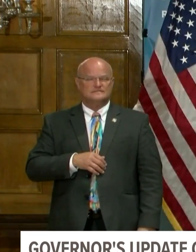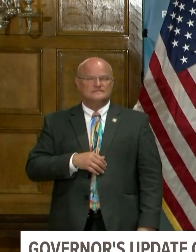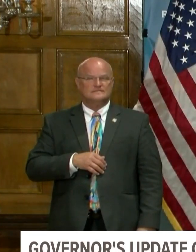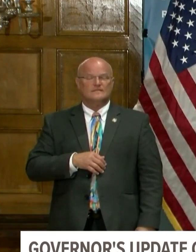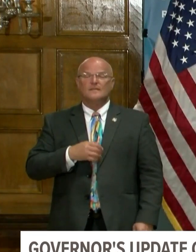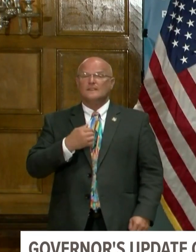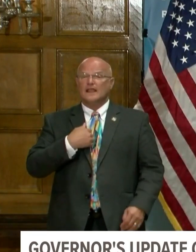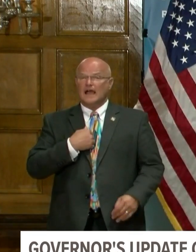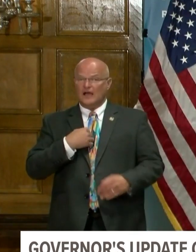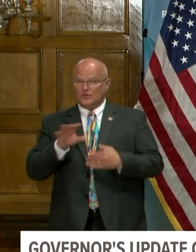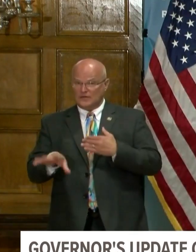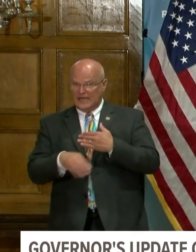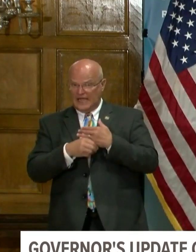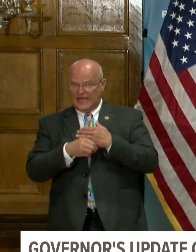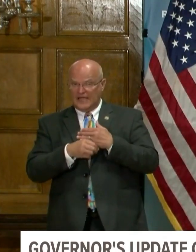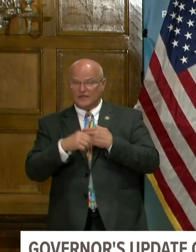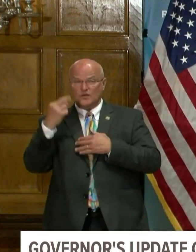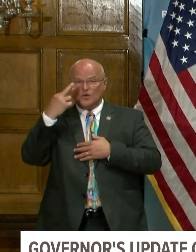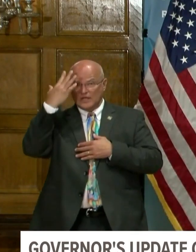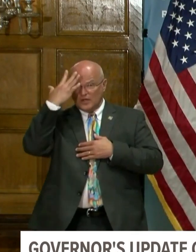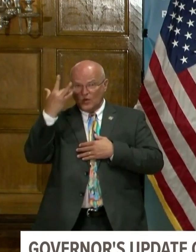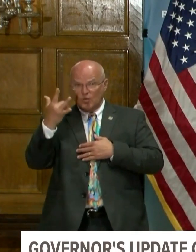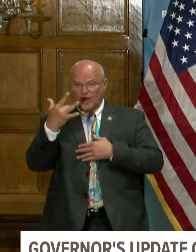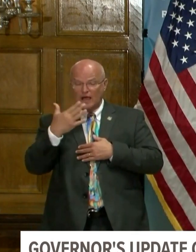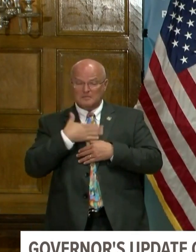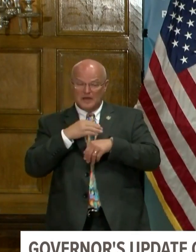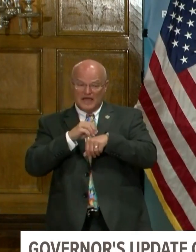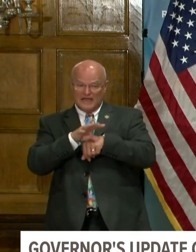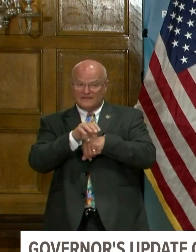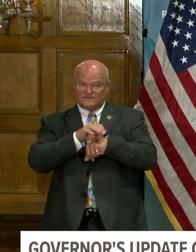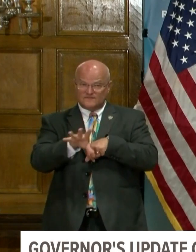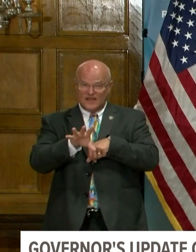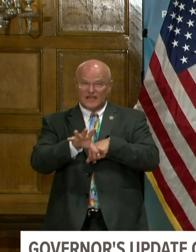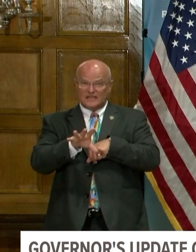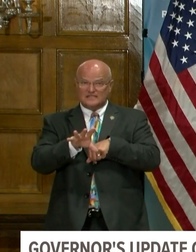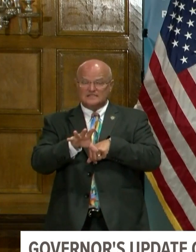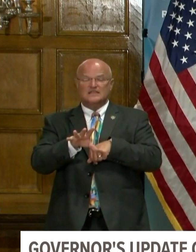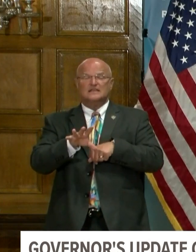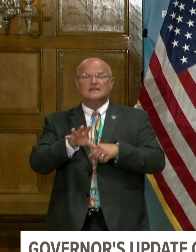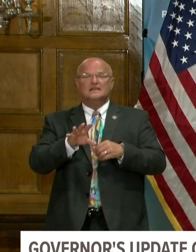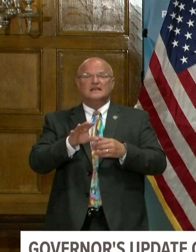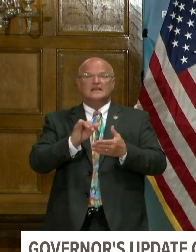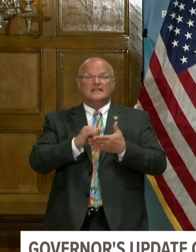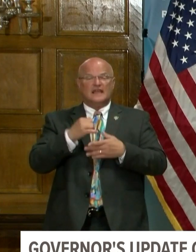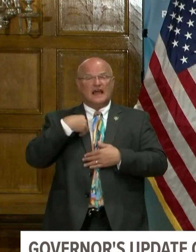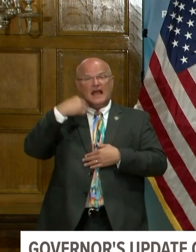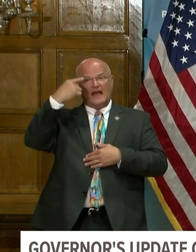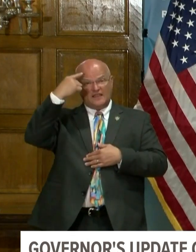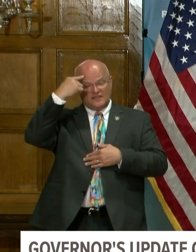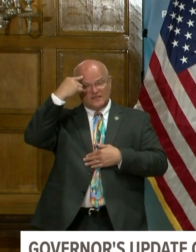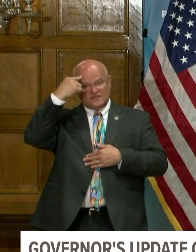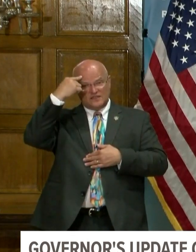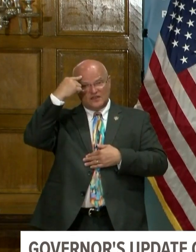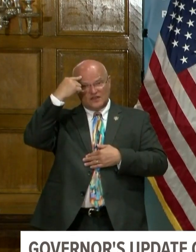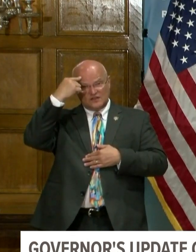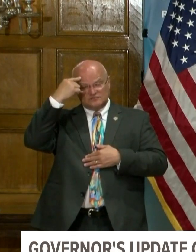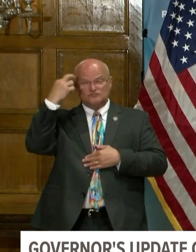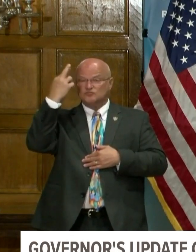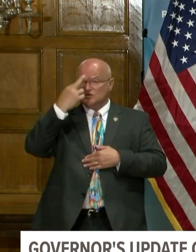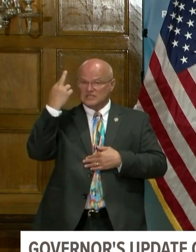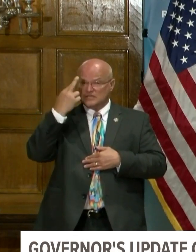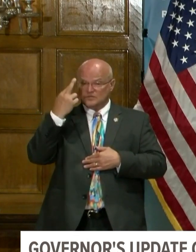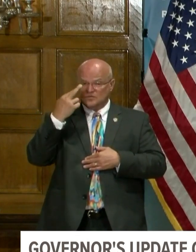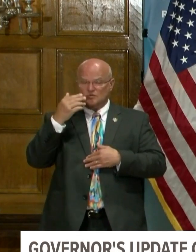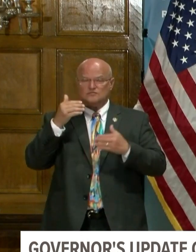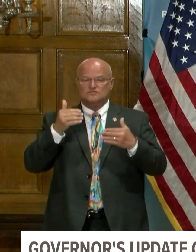I would just add to that the reason why I advised the governor that I thought that it was very reasonable